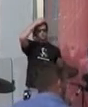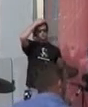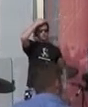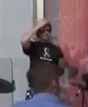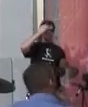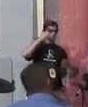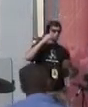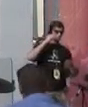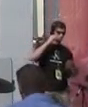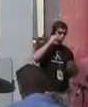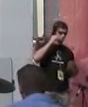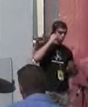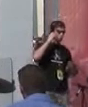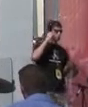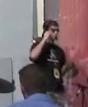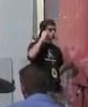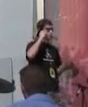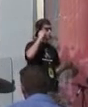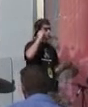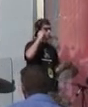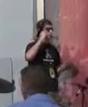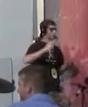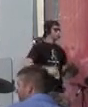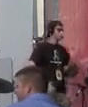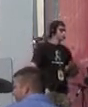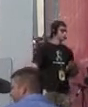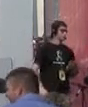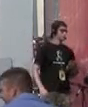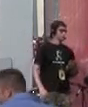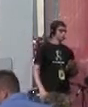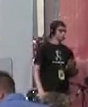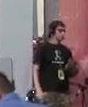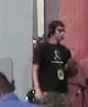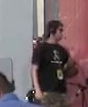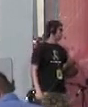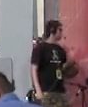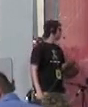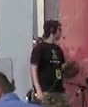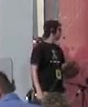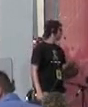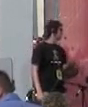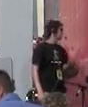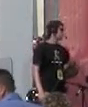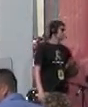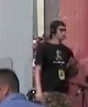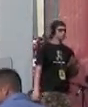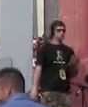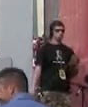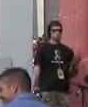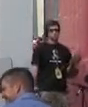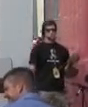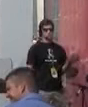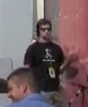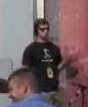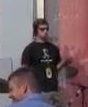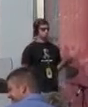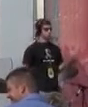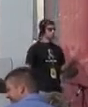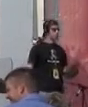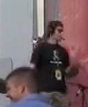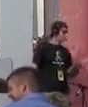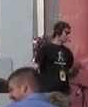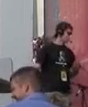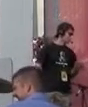and look to the world past the monuments. Where are the heroes today? Where are the Washingtons,